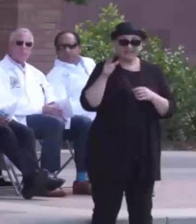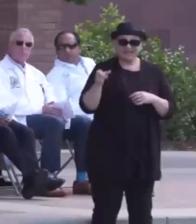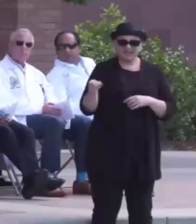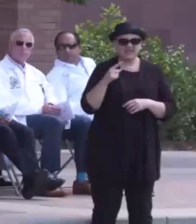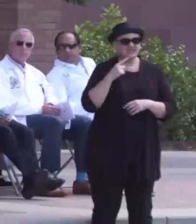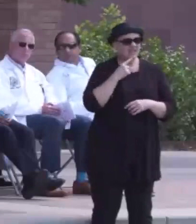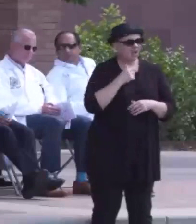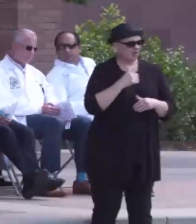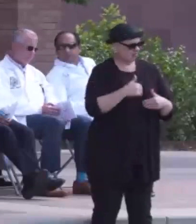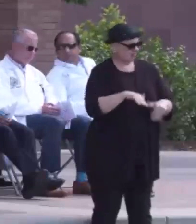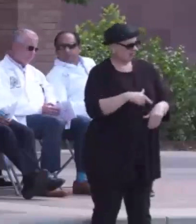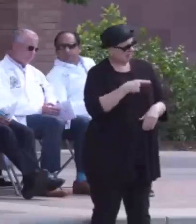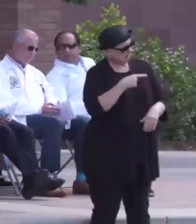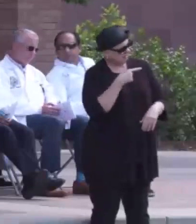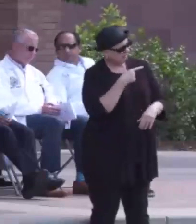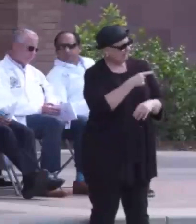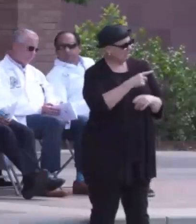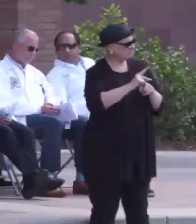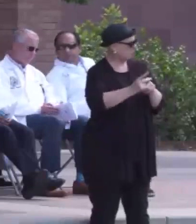professional.